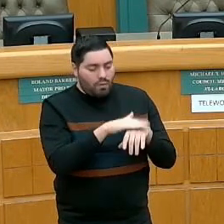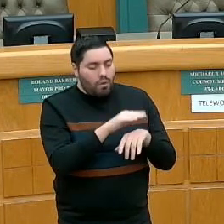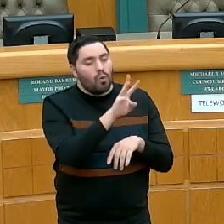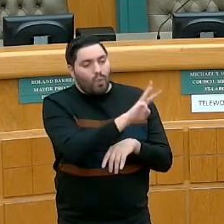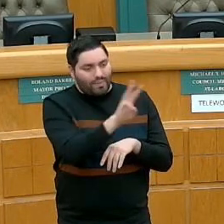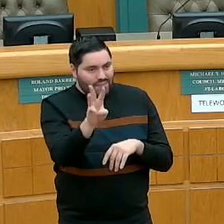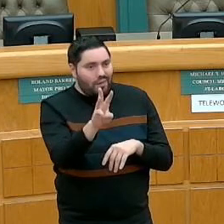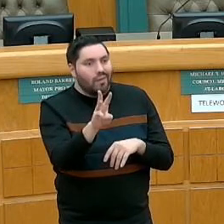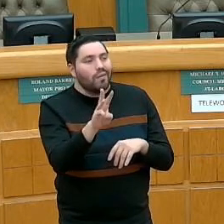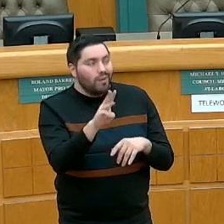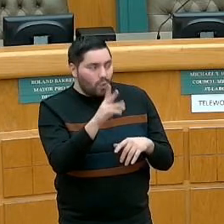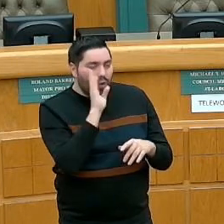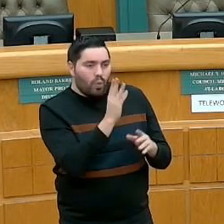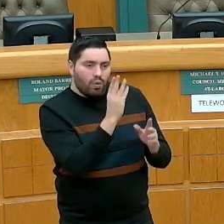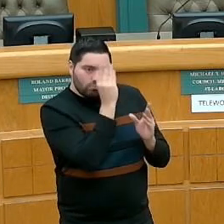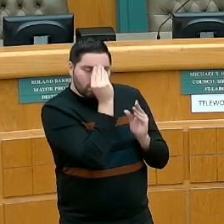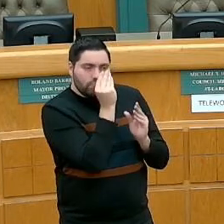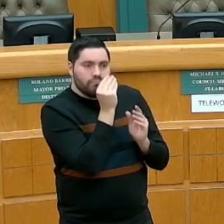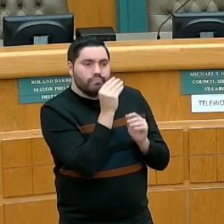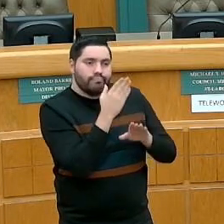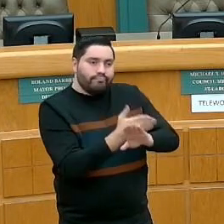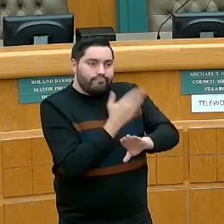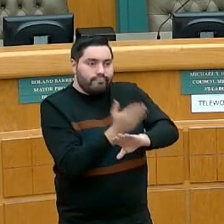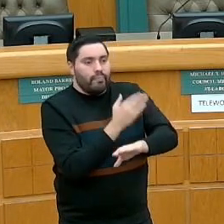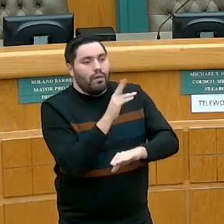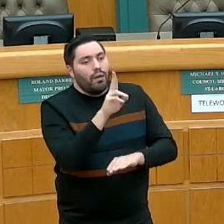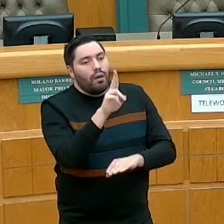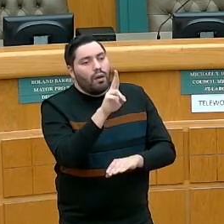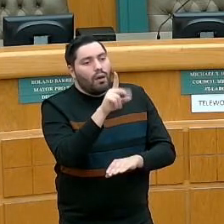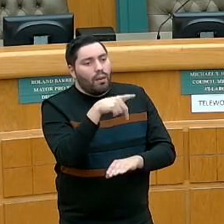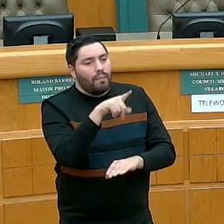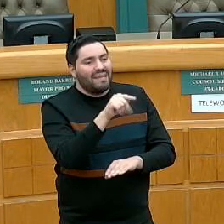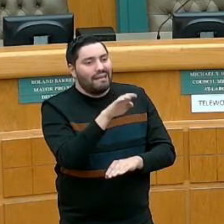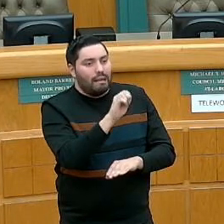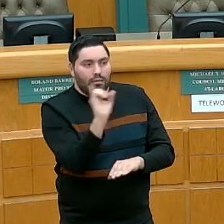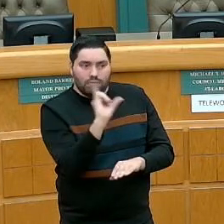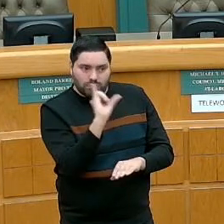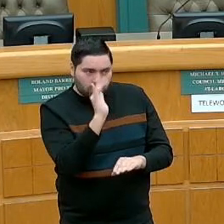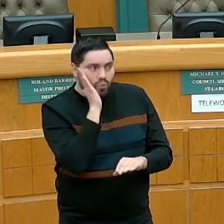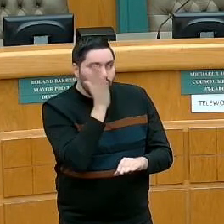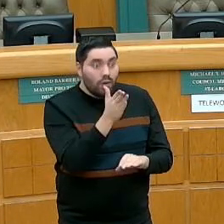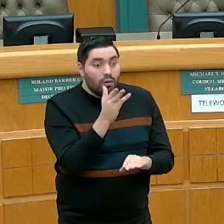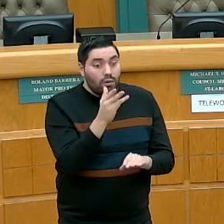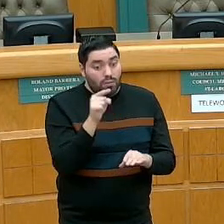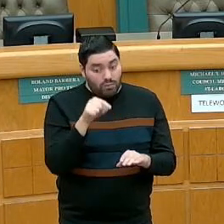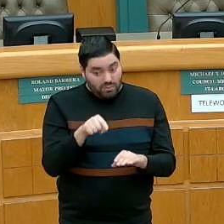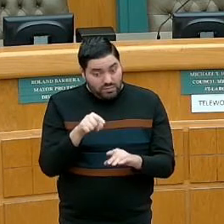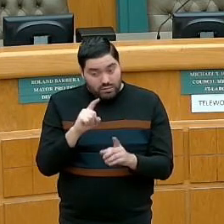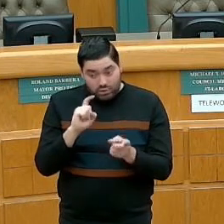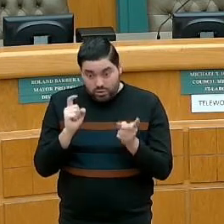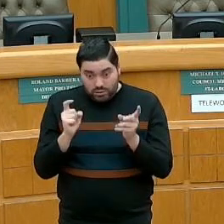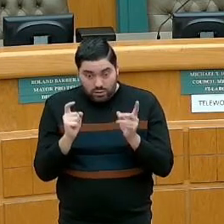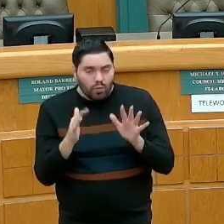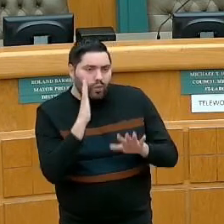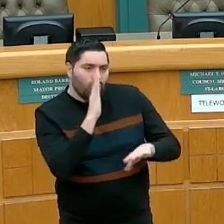more regularly as our cases change in our city.